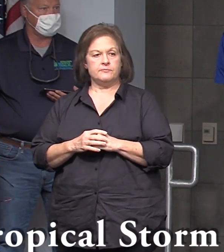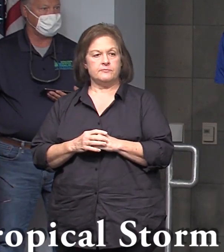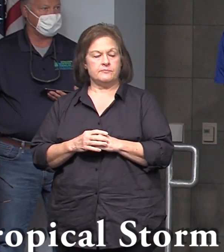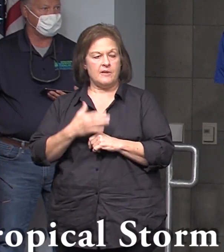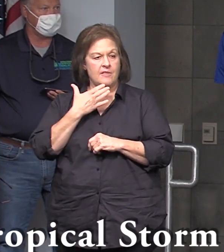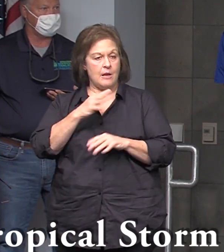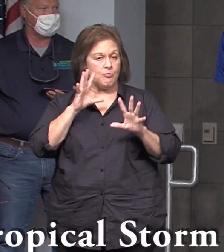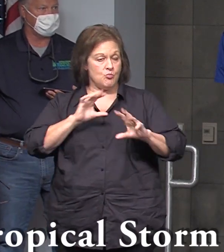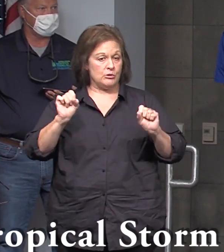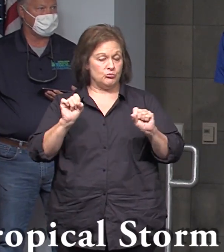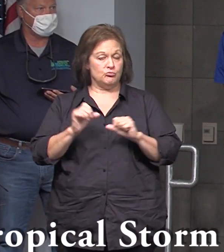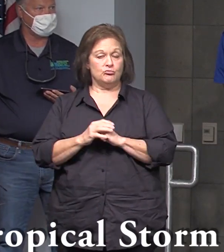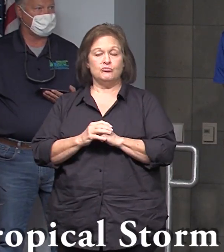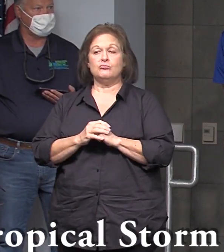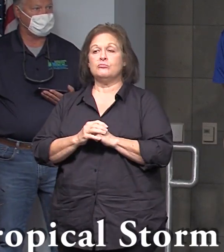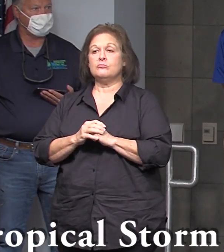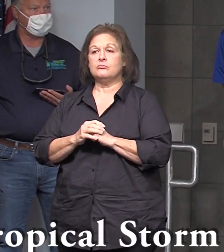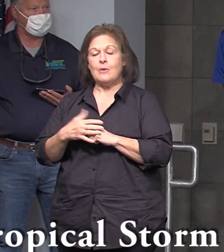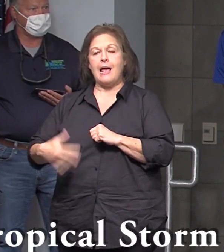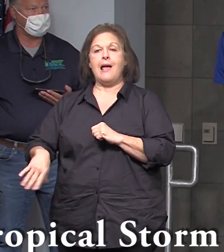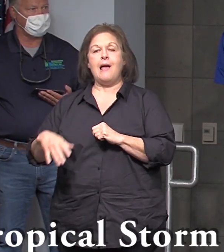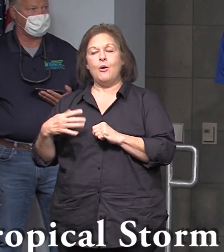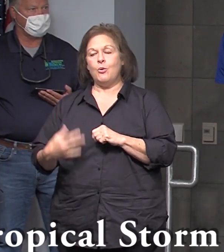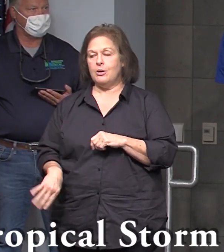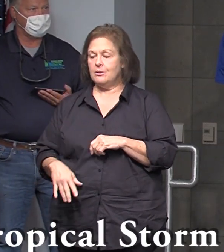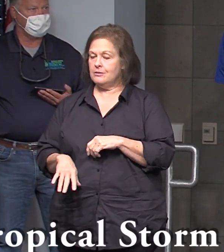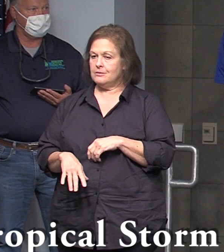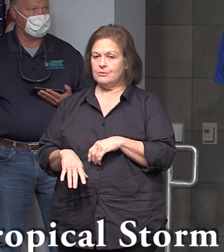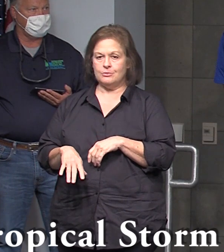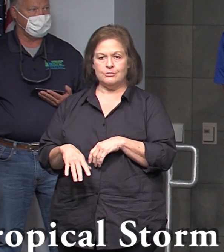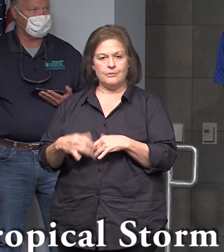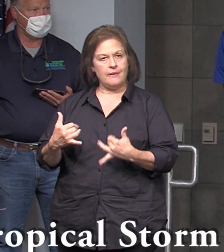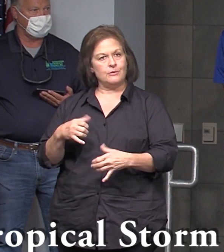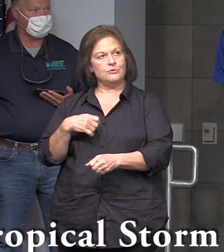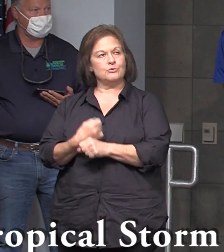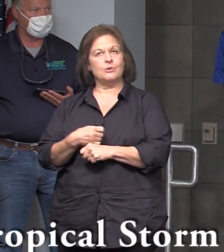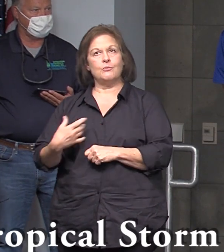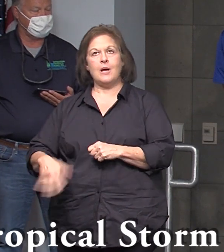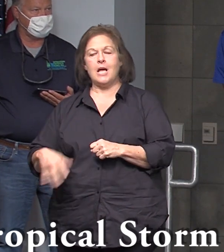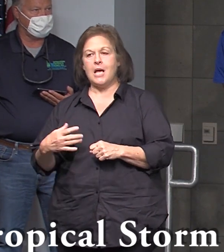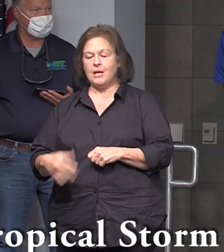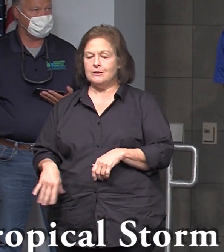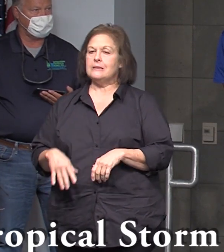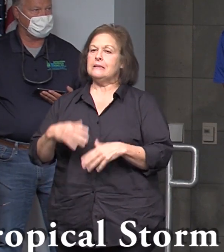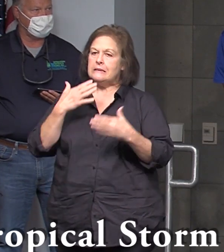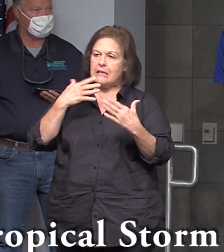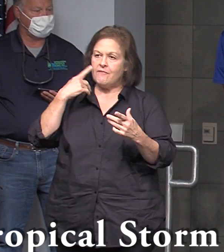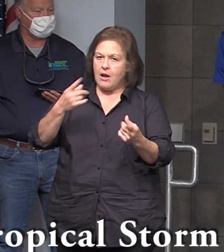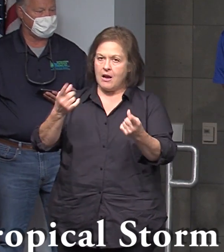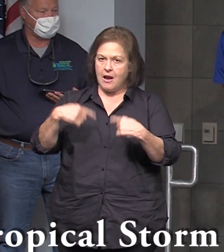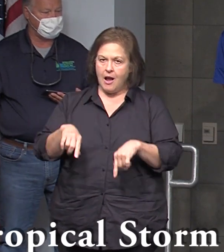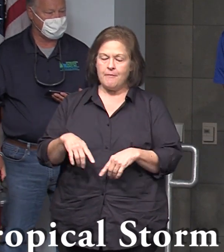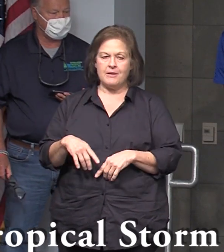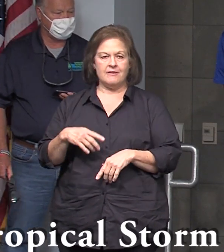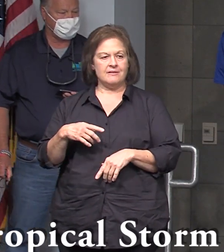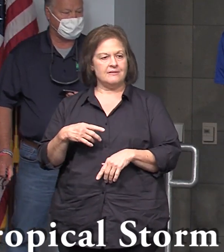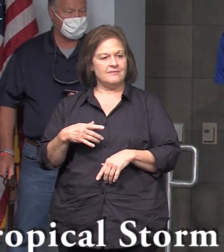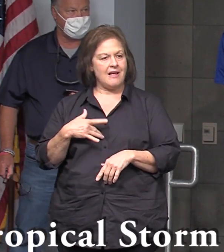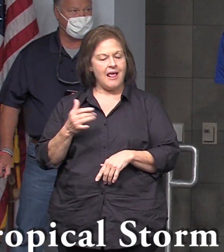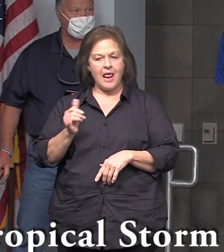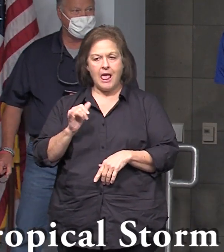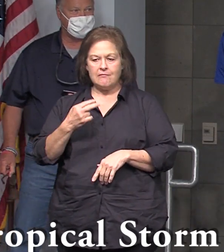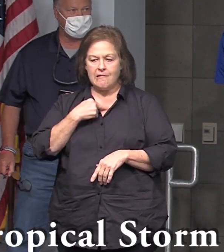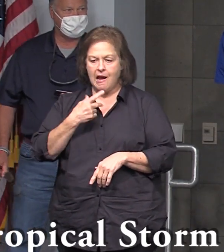And thank you, Madam President. Wow, what a year, ladies and gentlemen. Thanks for being here. Most of us feel like we're stuck in that